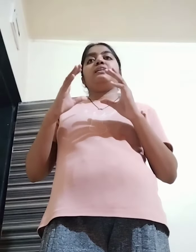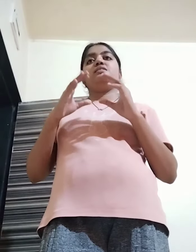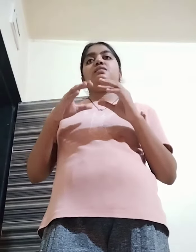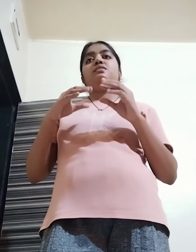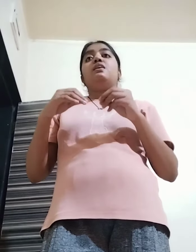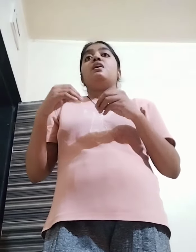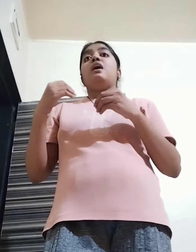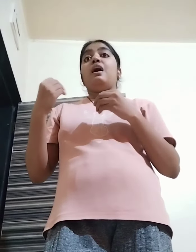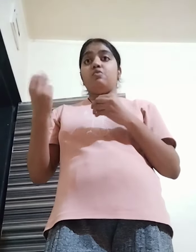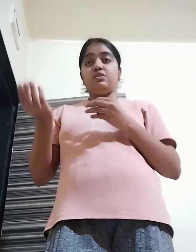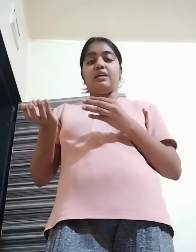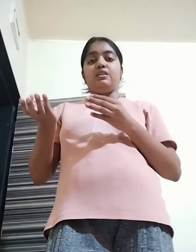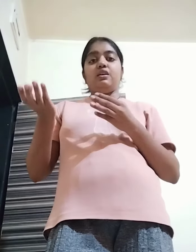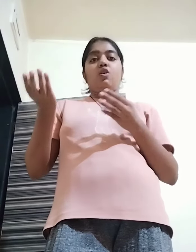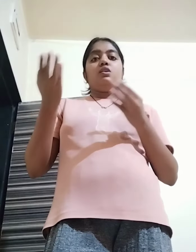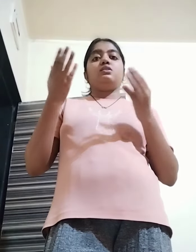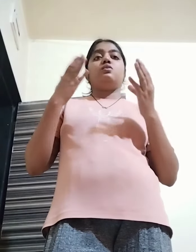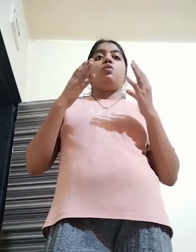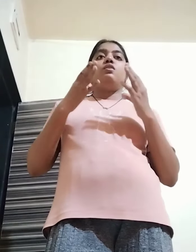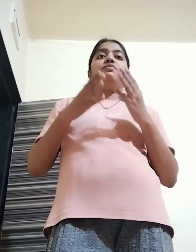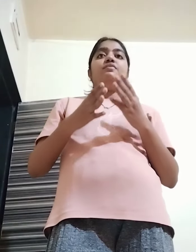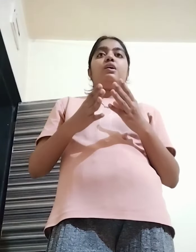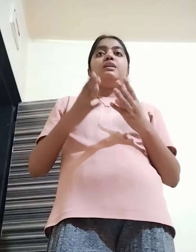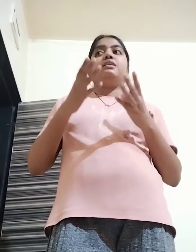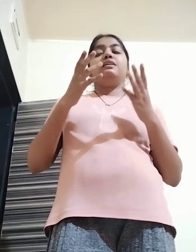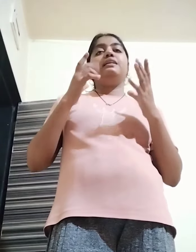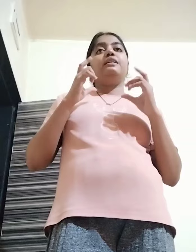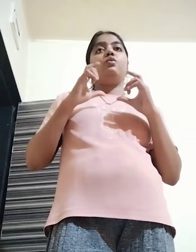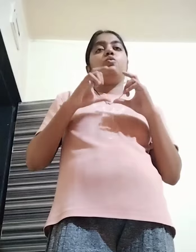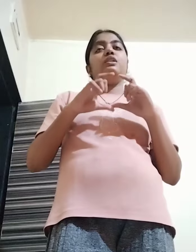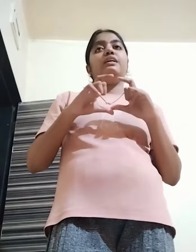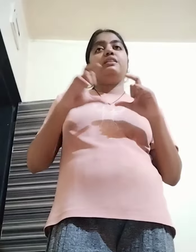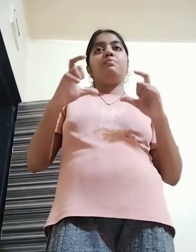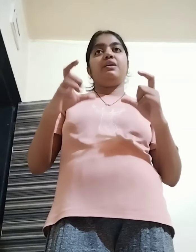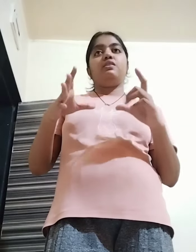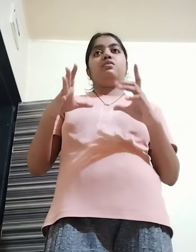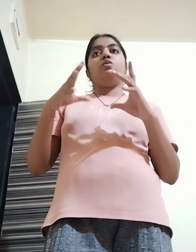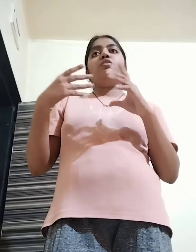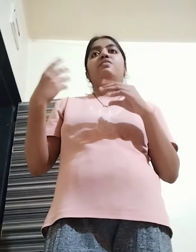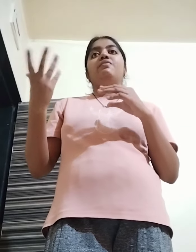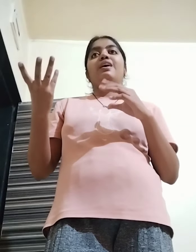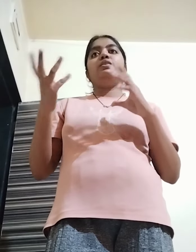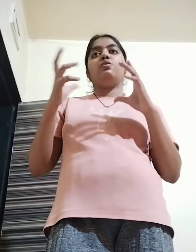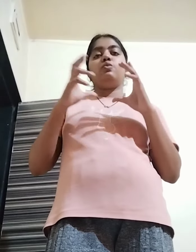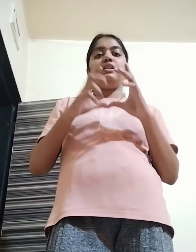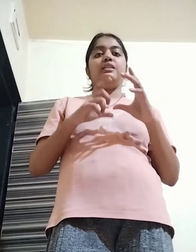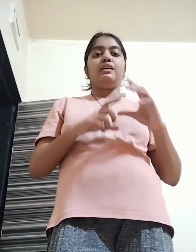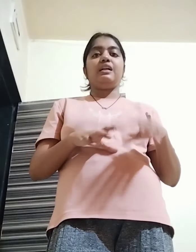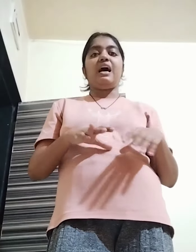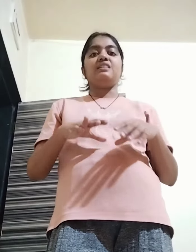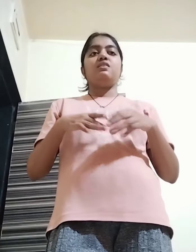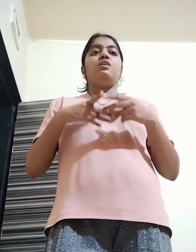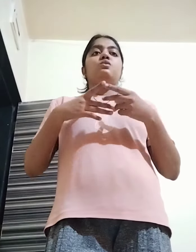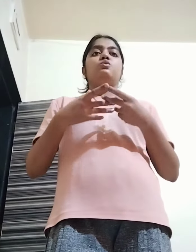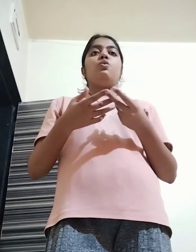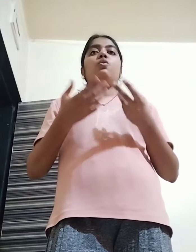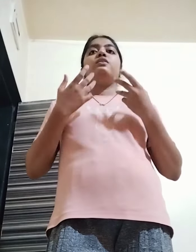access outside the class, or we want it only in the method, or we want only in the class. So that